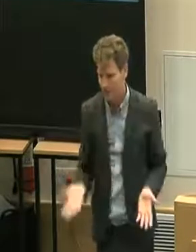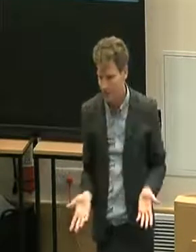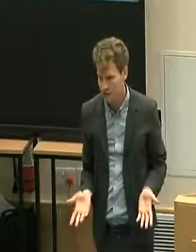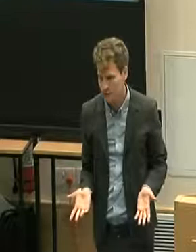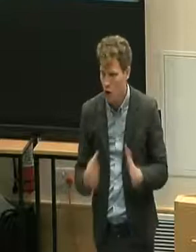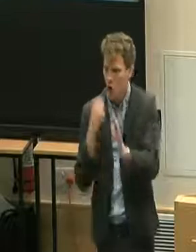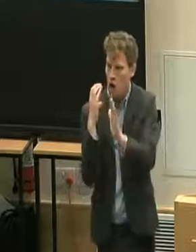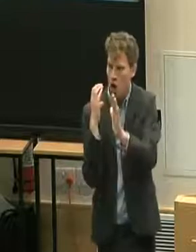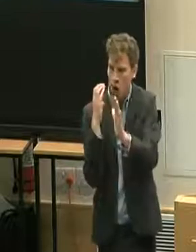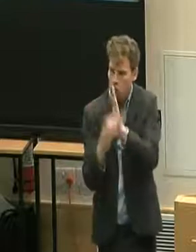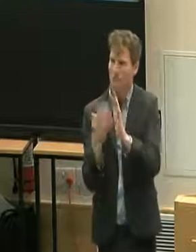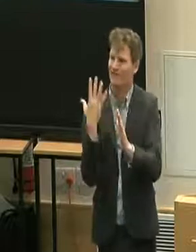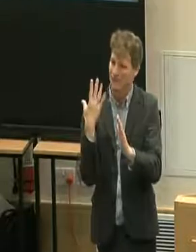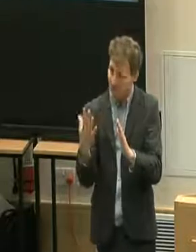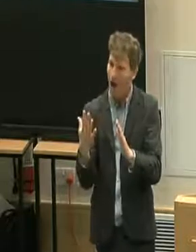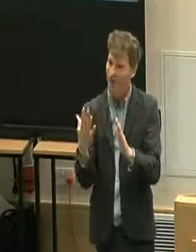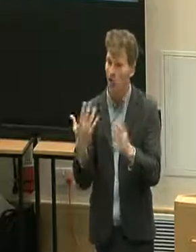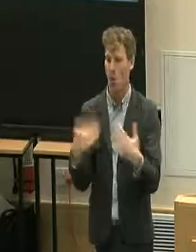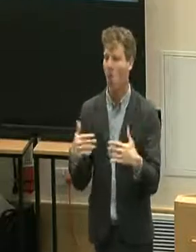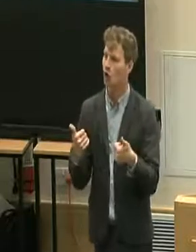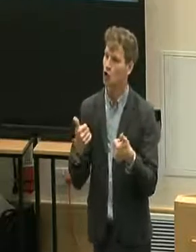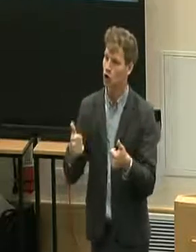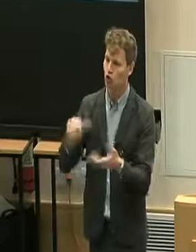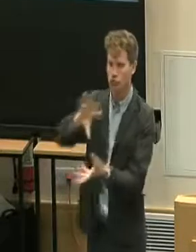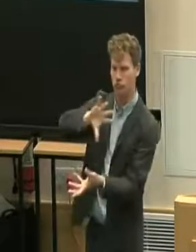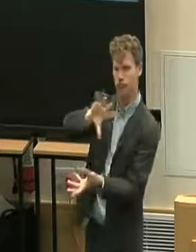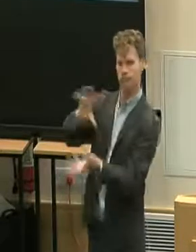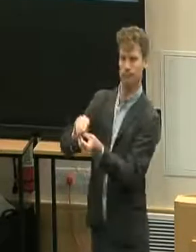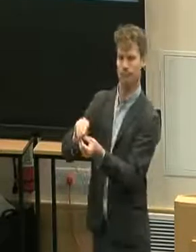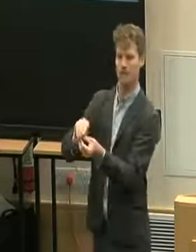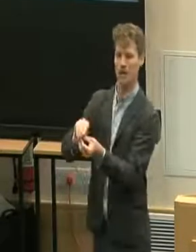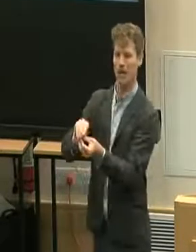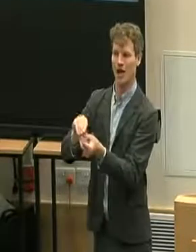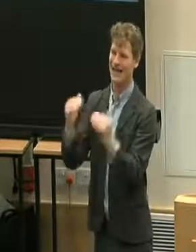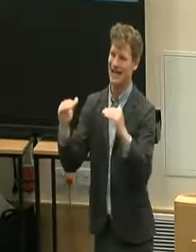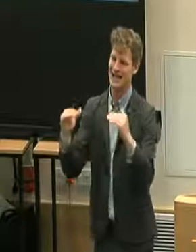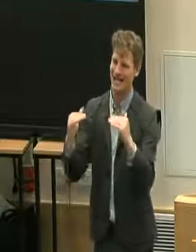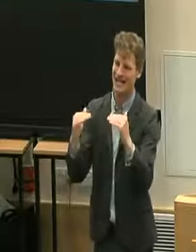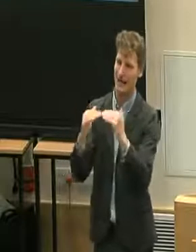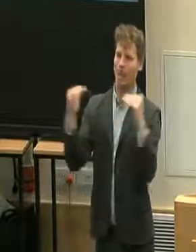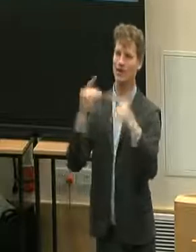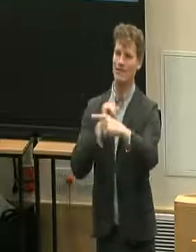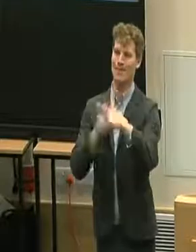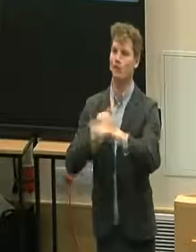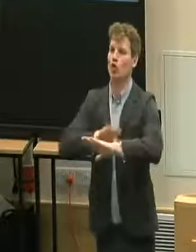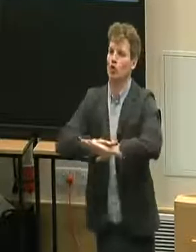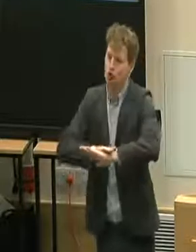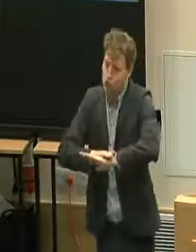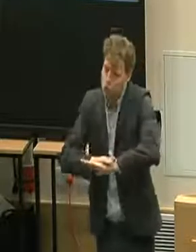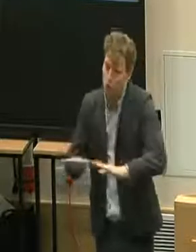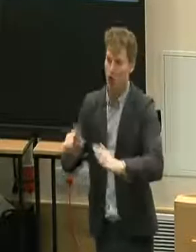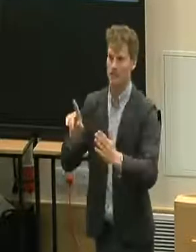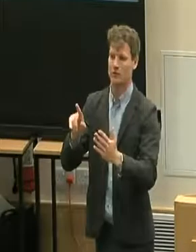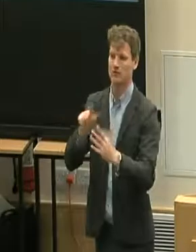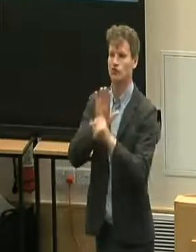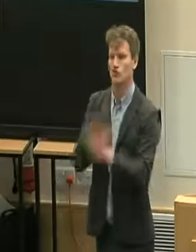itself brings together equality and non-discrimination, and once again, just to make life slightly more simple, I'm going to get rid